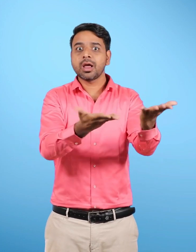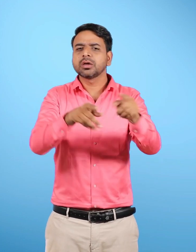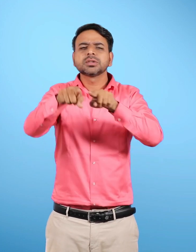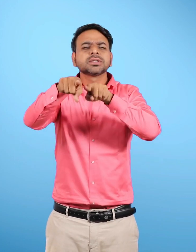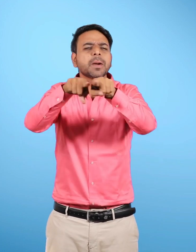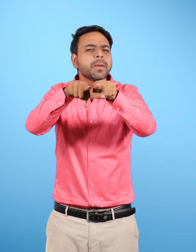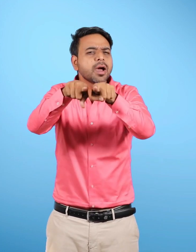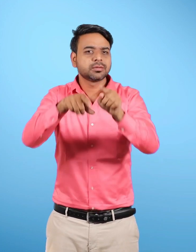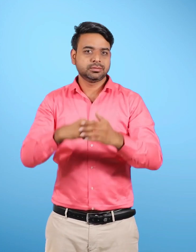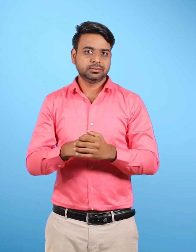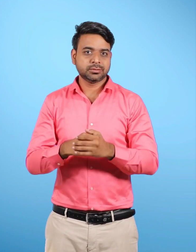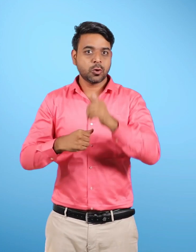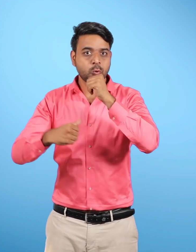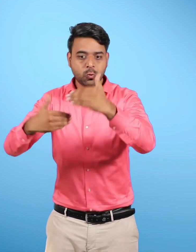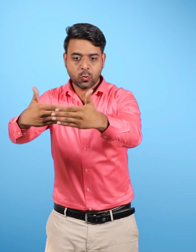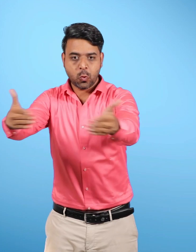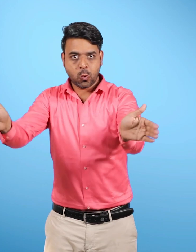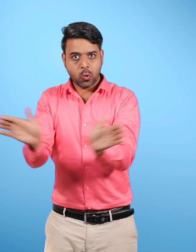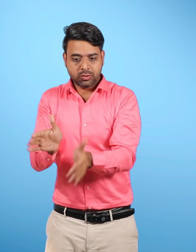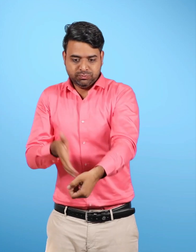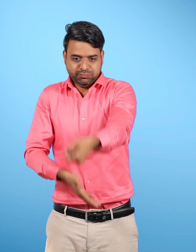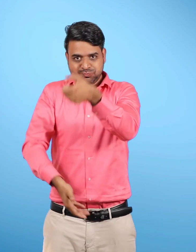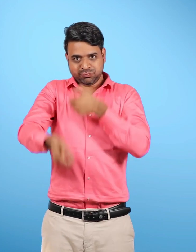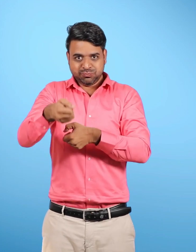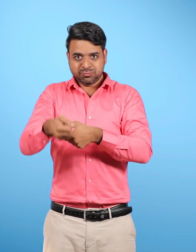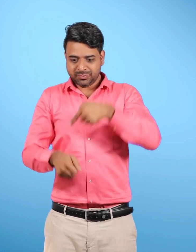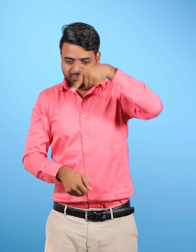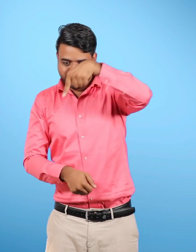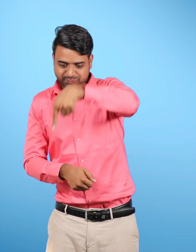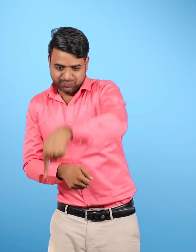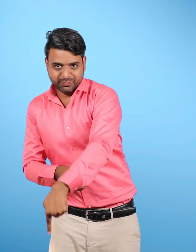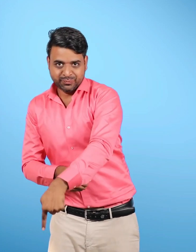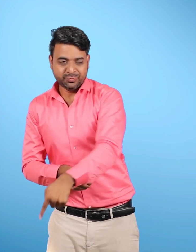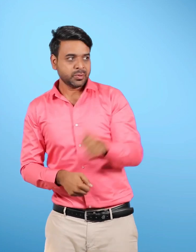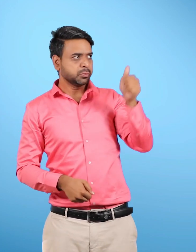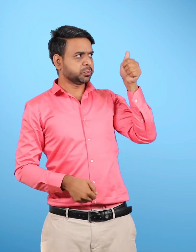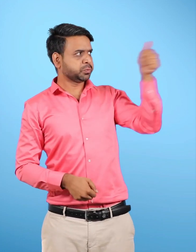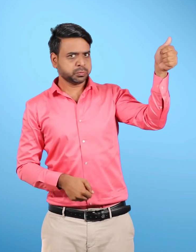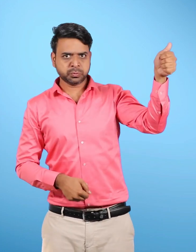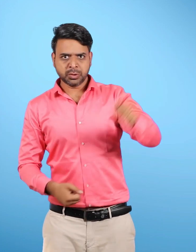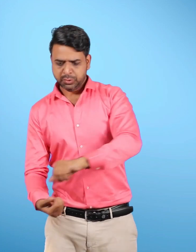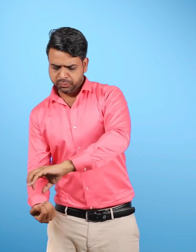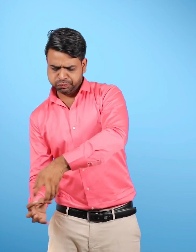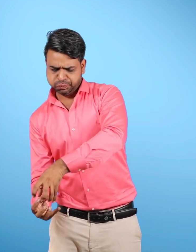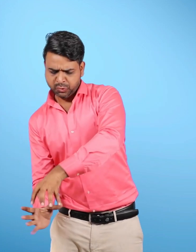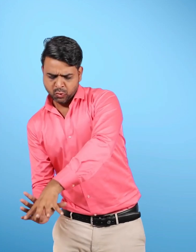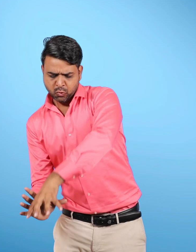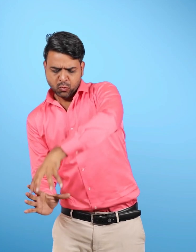For example, we use electricity to operate pumps that lift water from wells or from